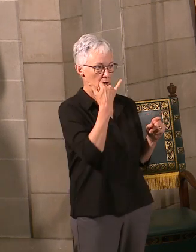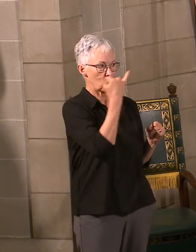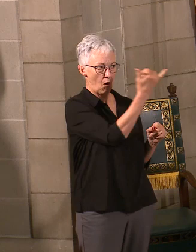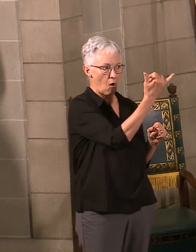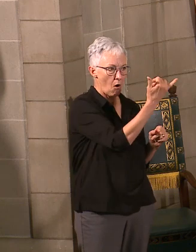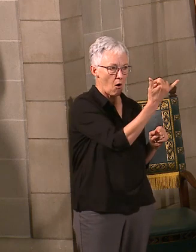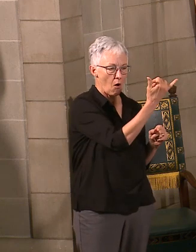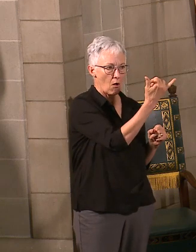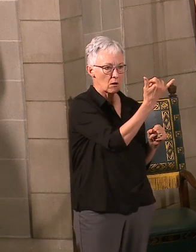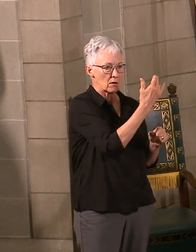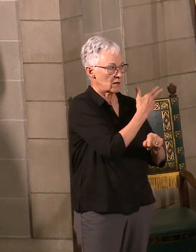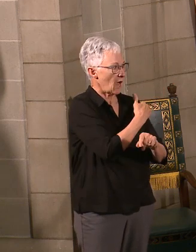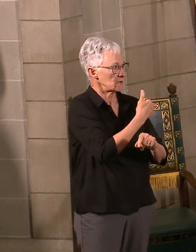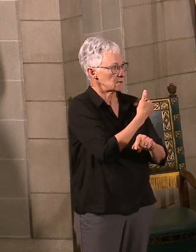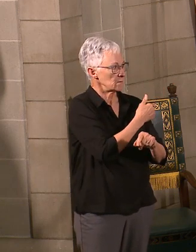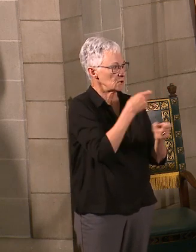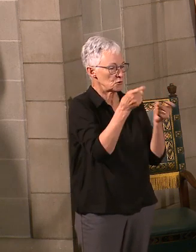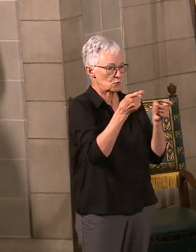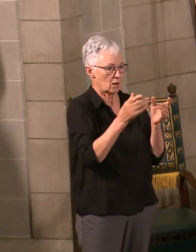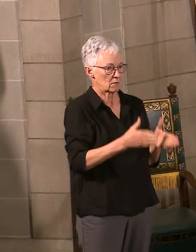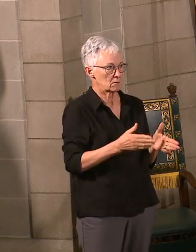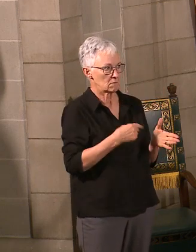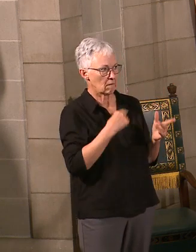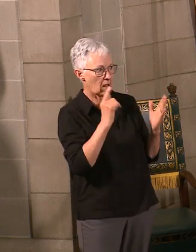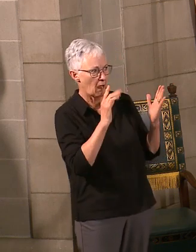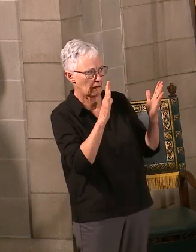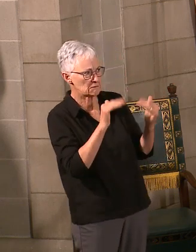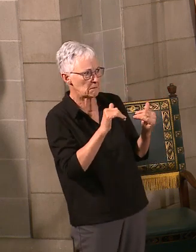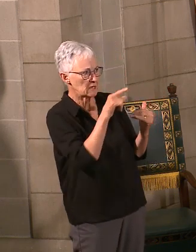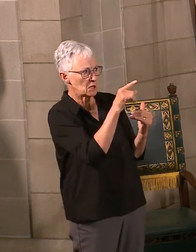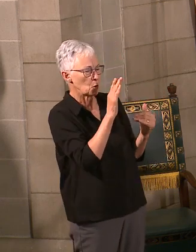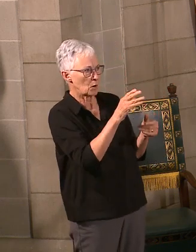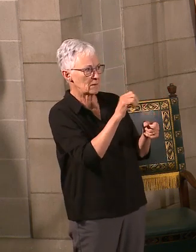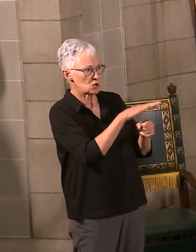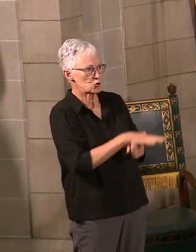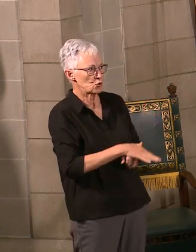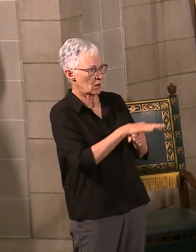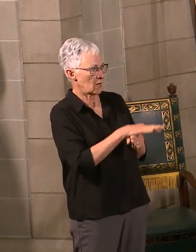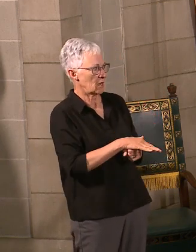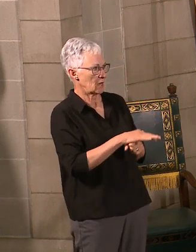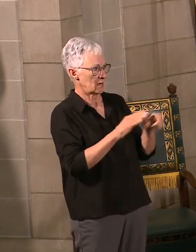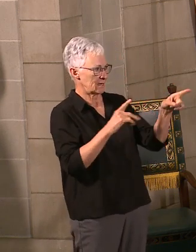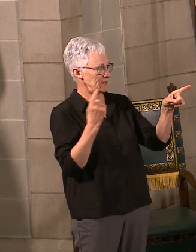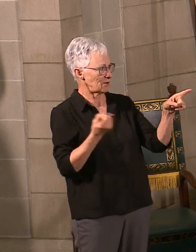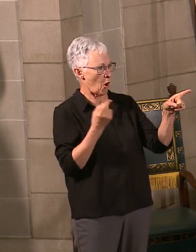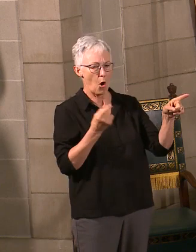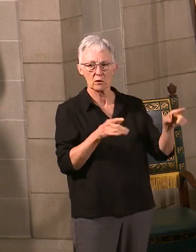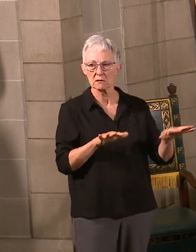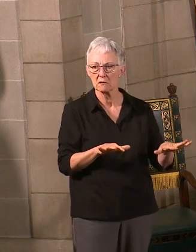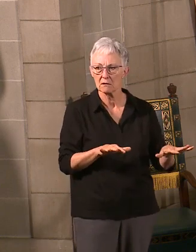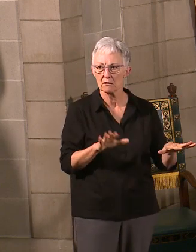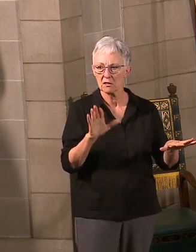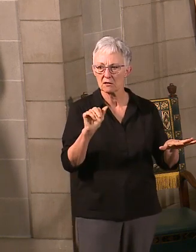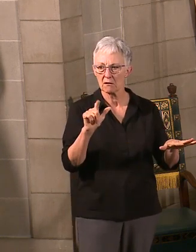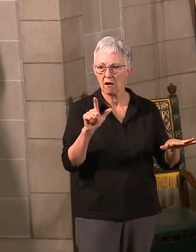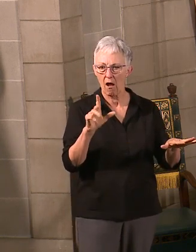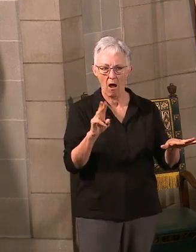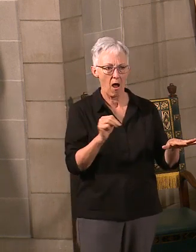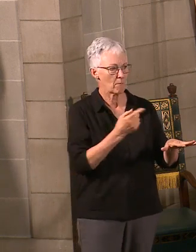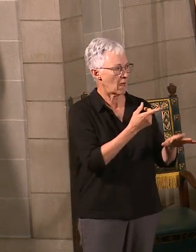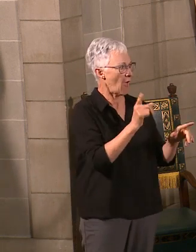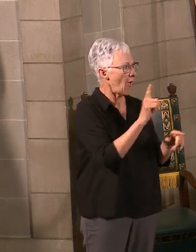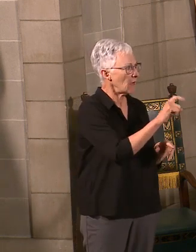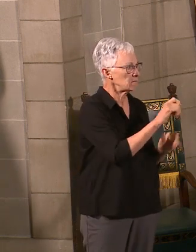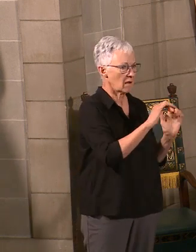always expect him to be like under stress or something. And he's always so calm and asking me how I'm doing, rather than me asking him how